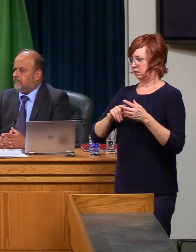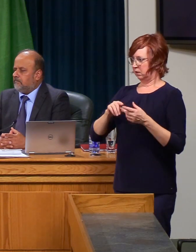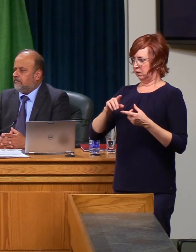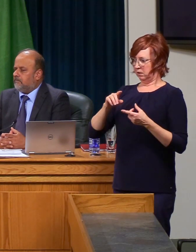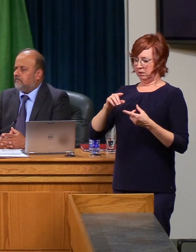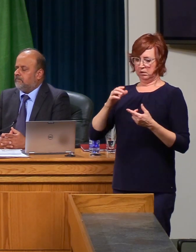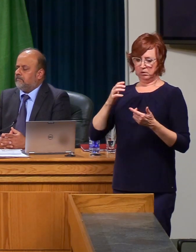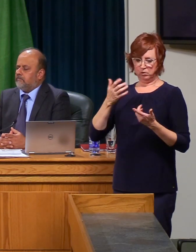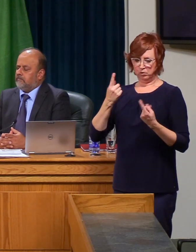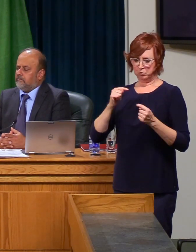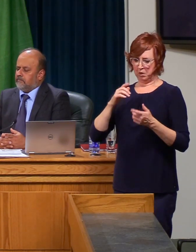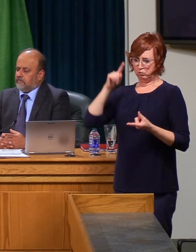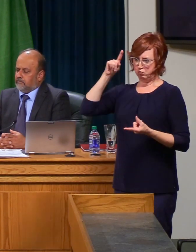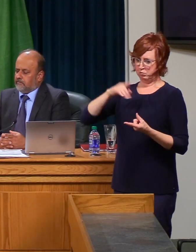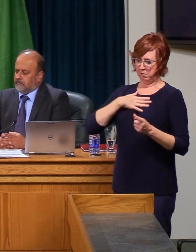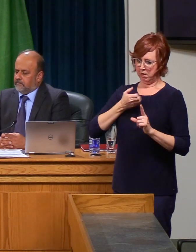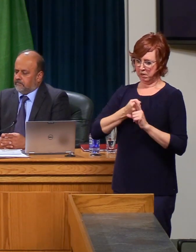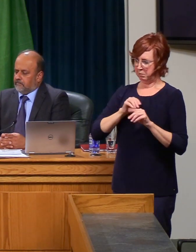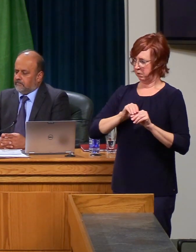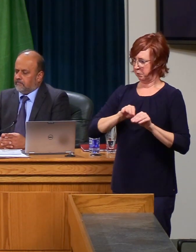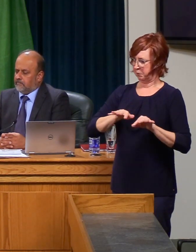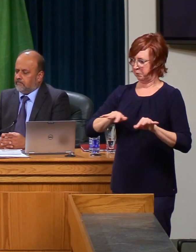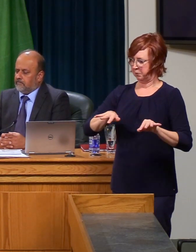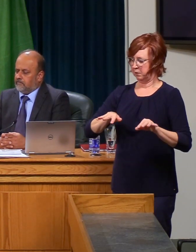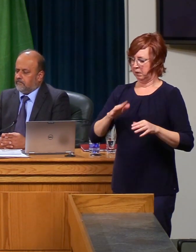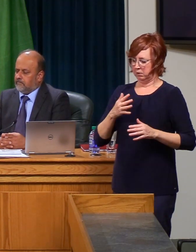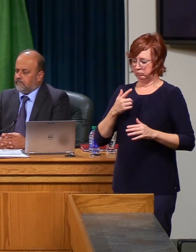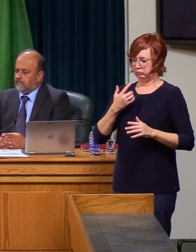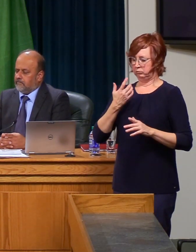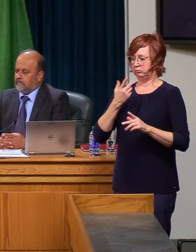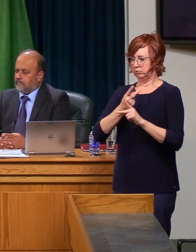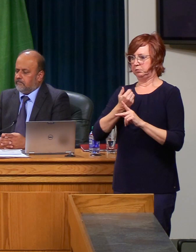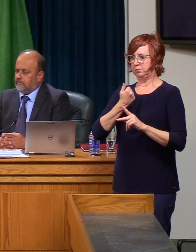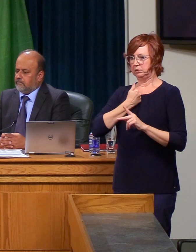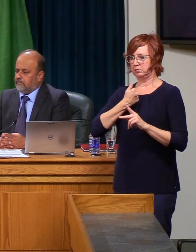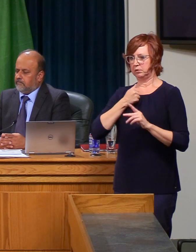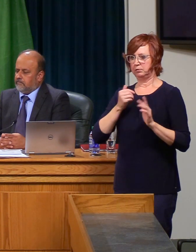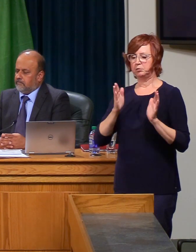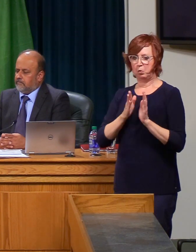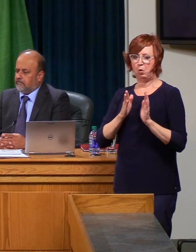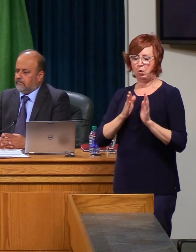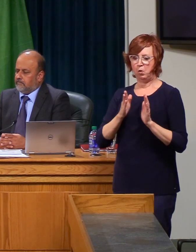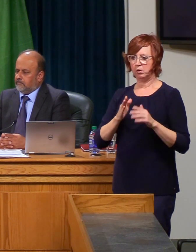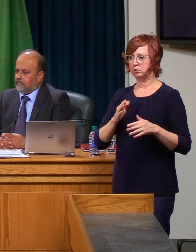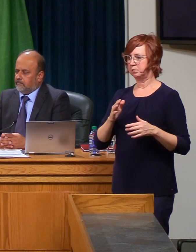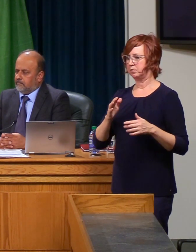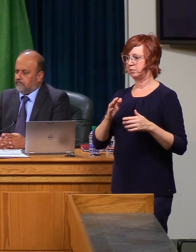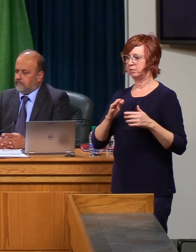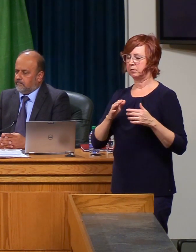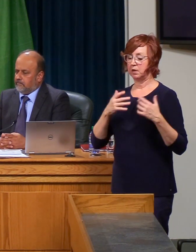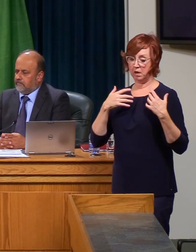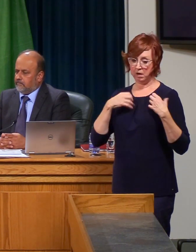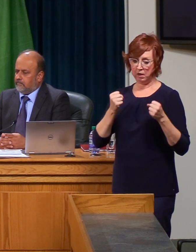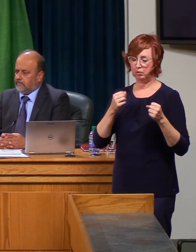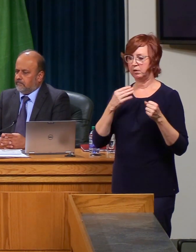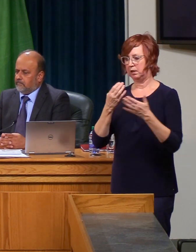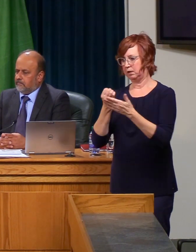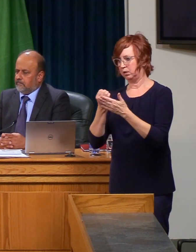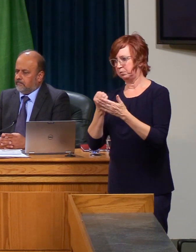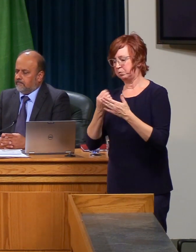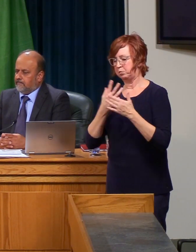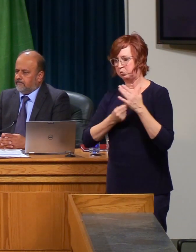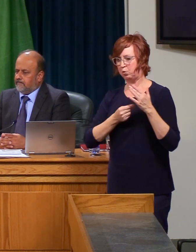health perspective, but also from an economic perspective. As when we do get through this, and we will get through this as a